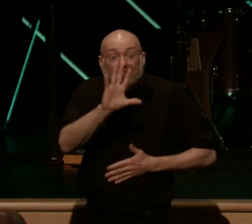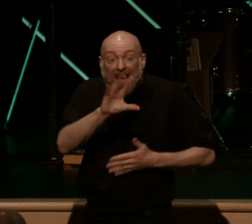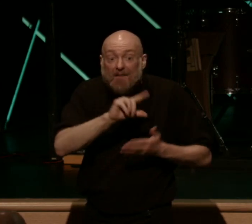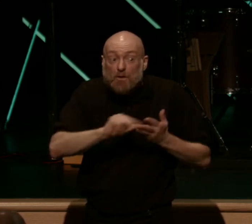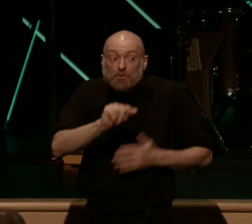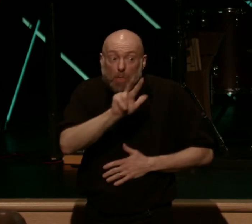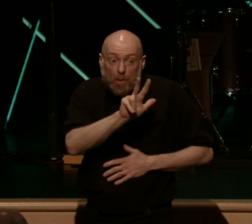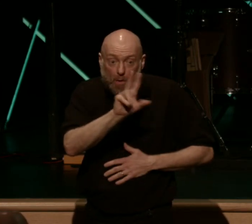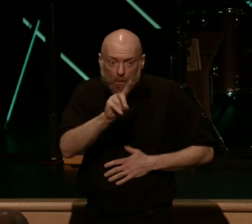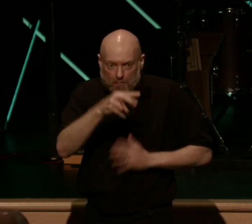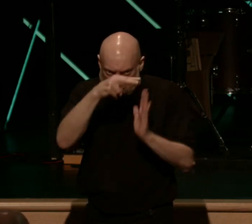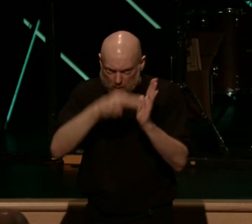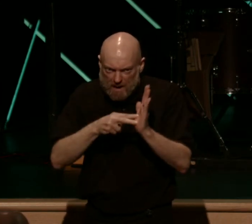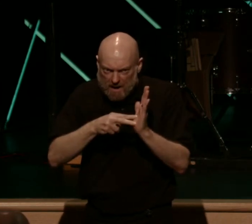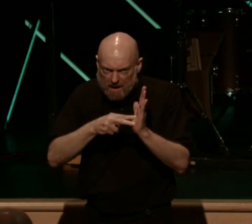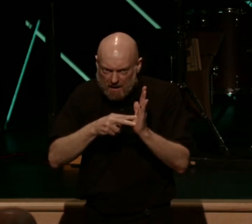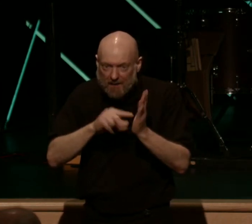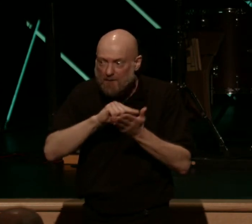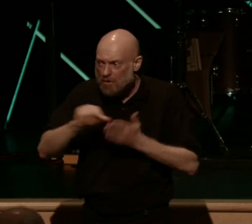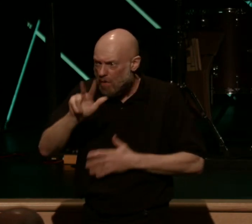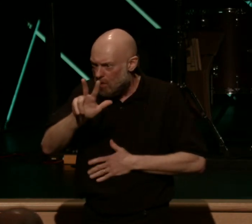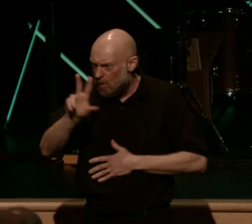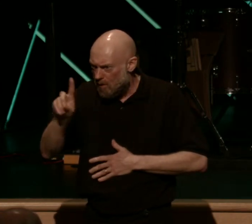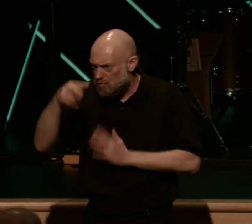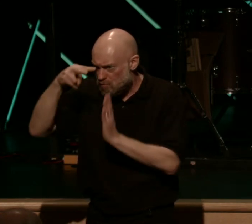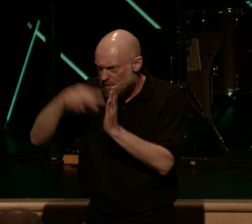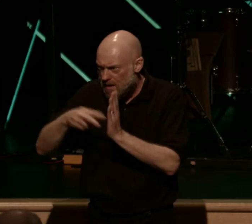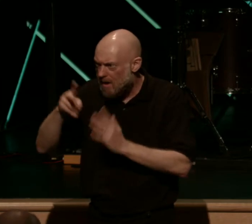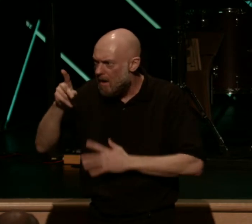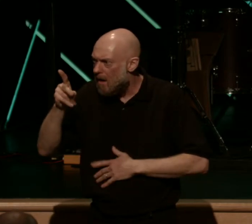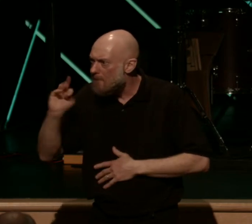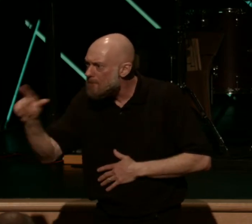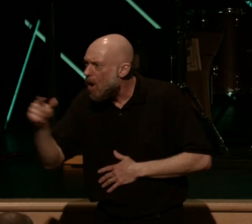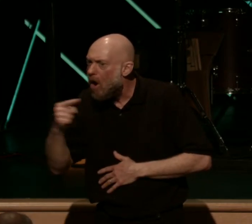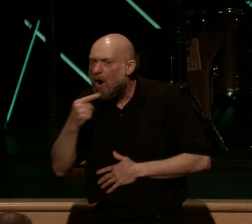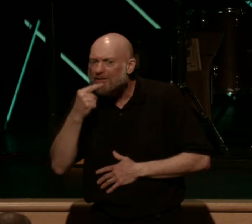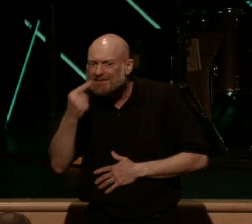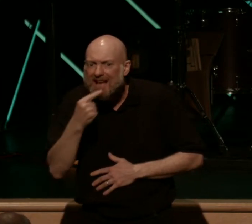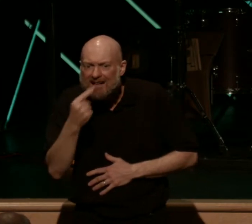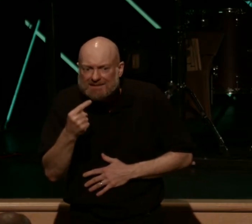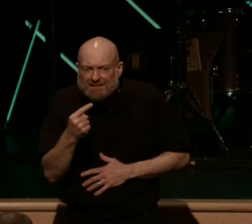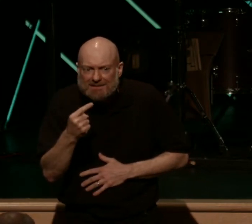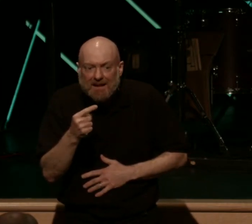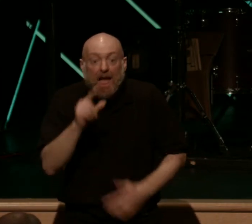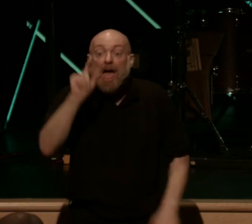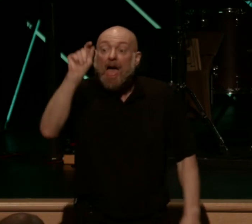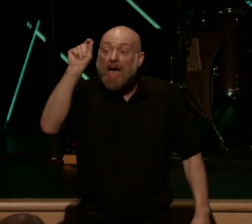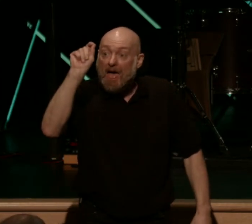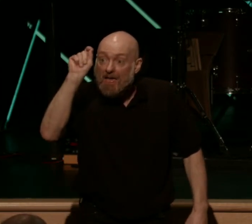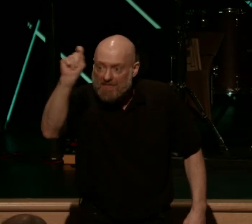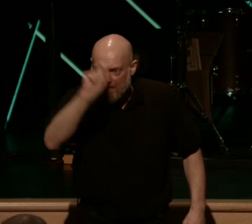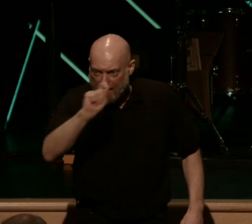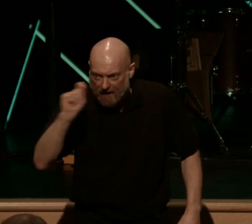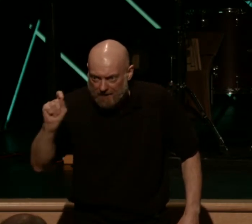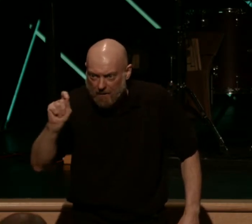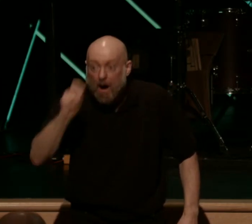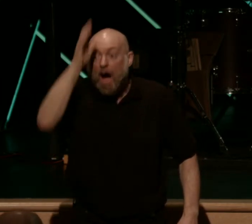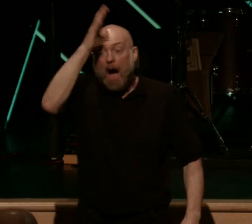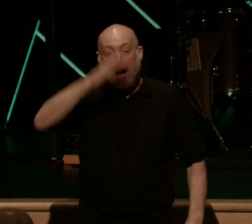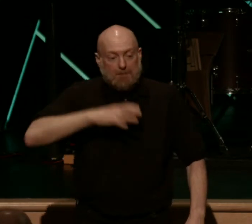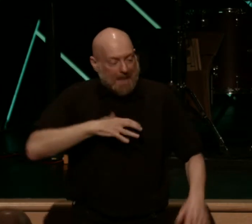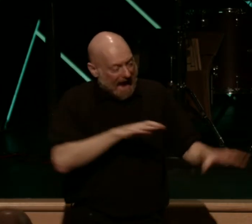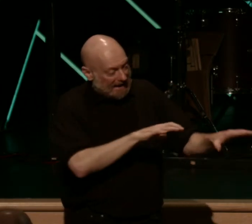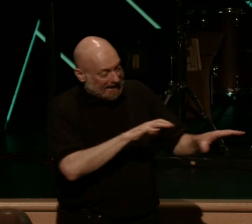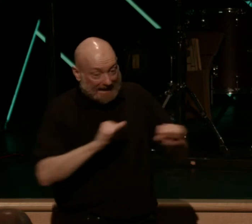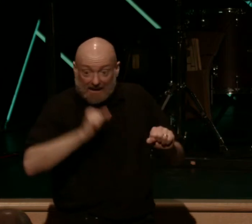5, verse 31. Paul says this. Therefore, a man shall leave